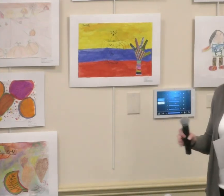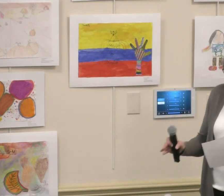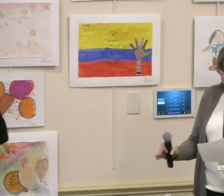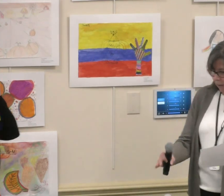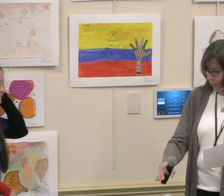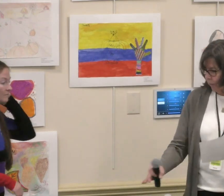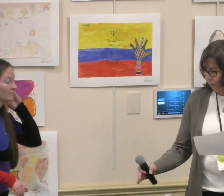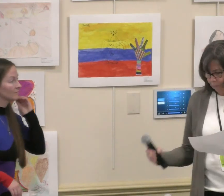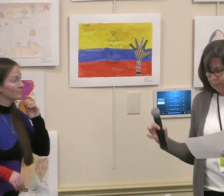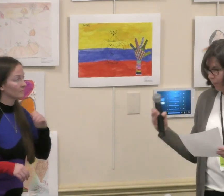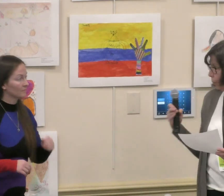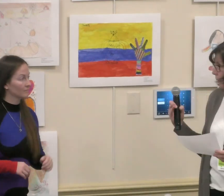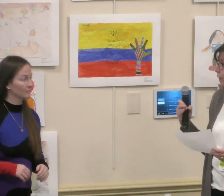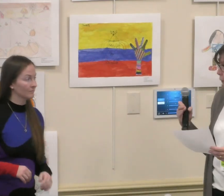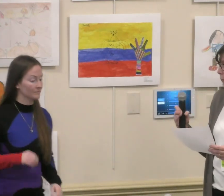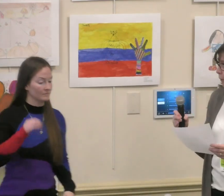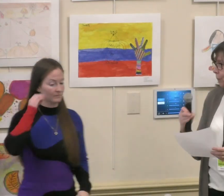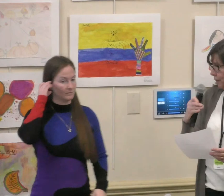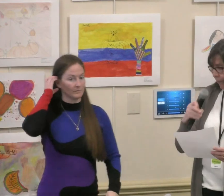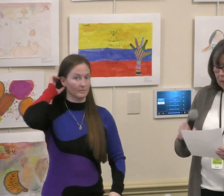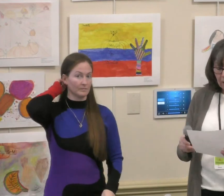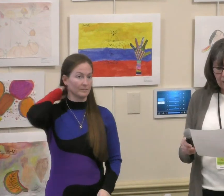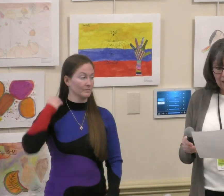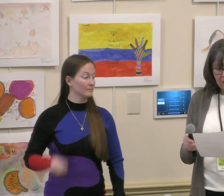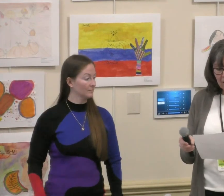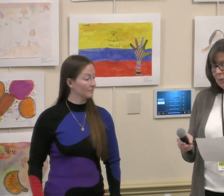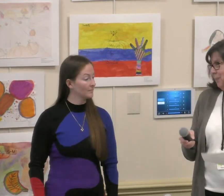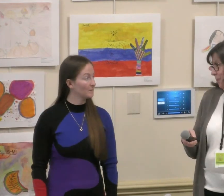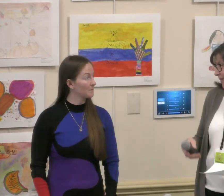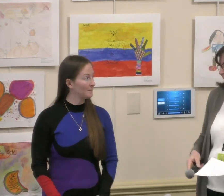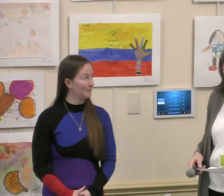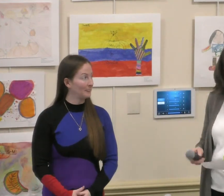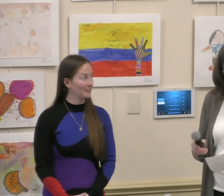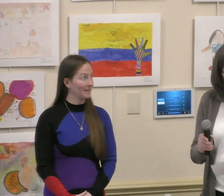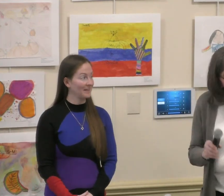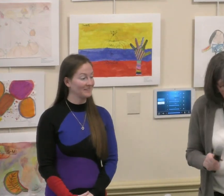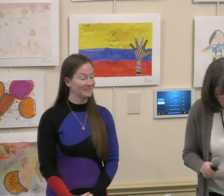here and you a little closer because thank you.